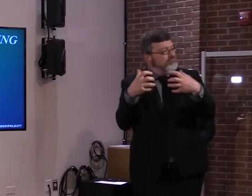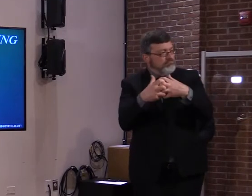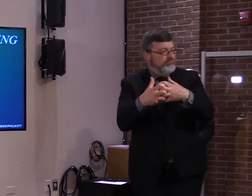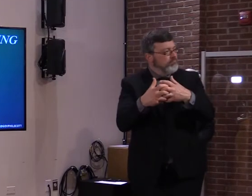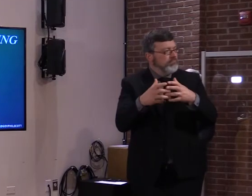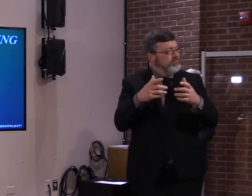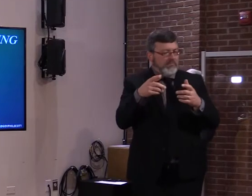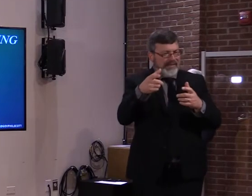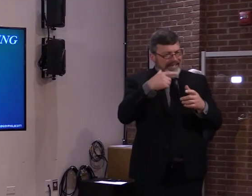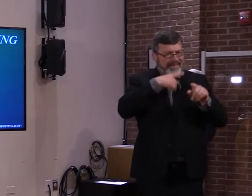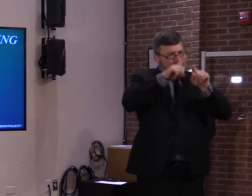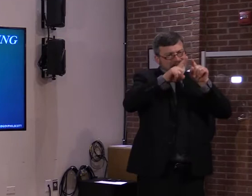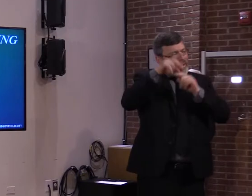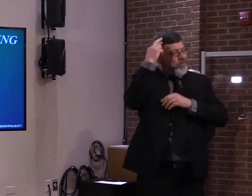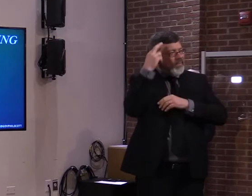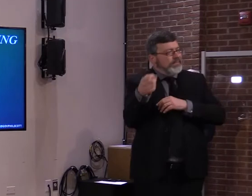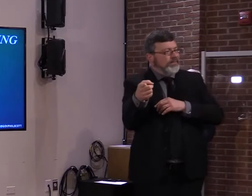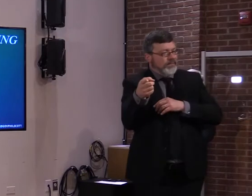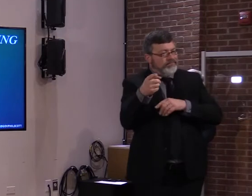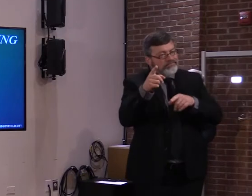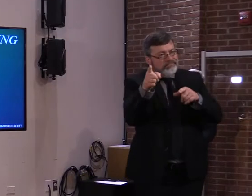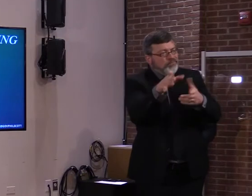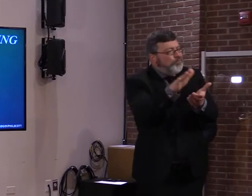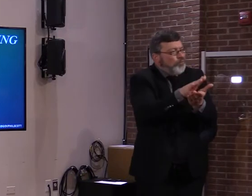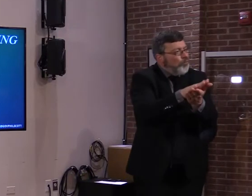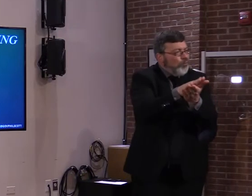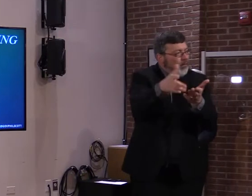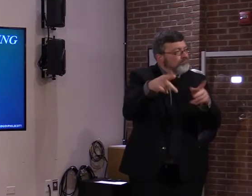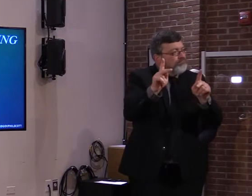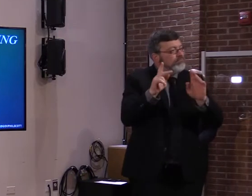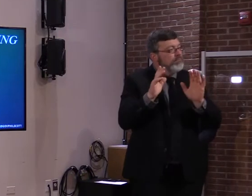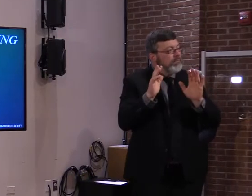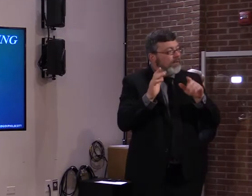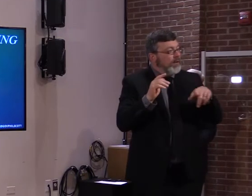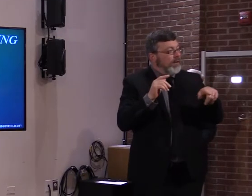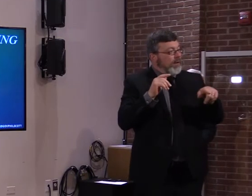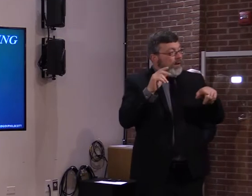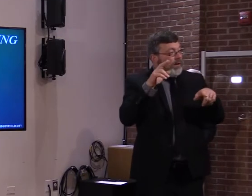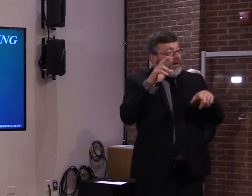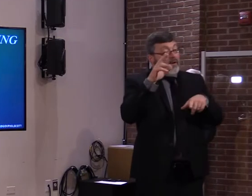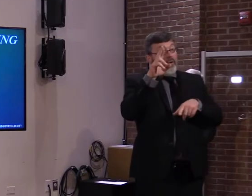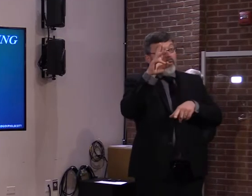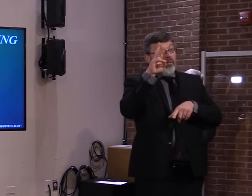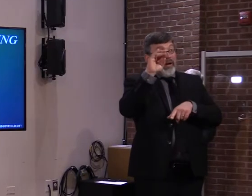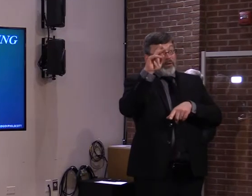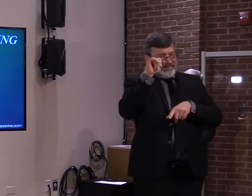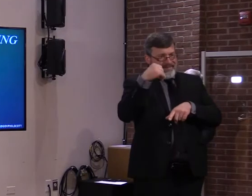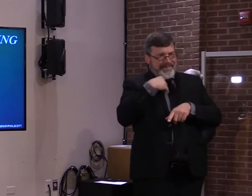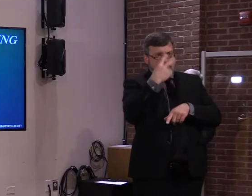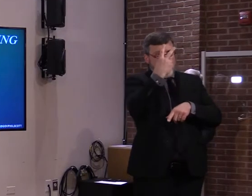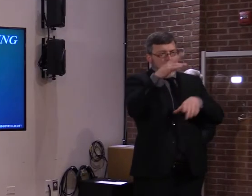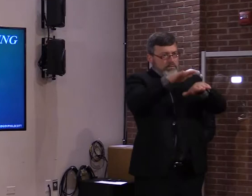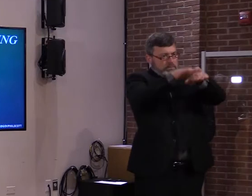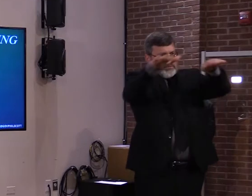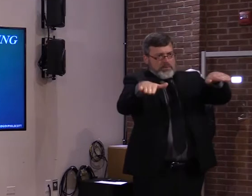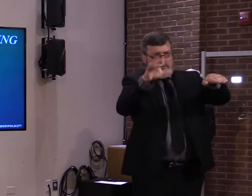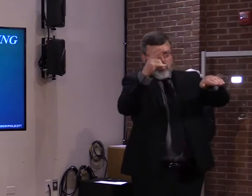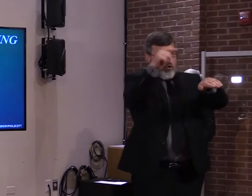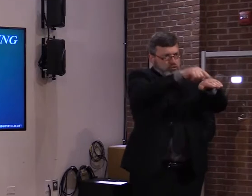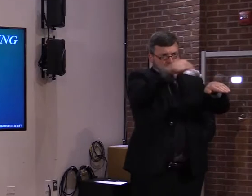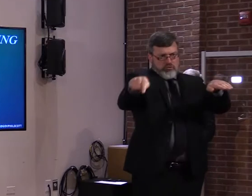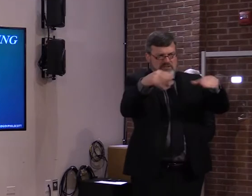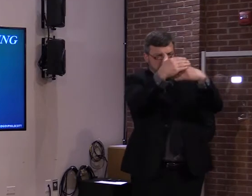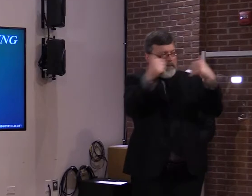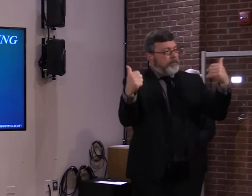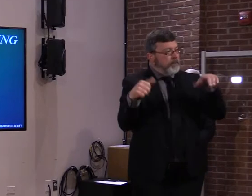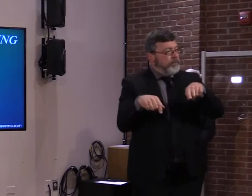and school. By the way, Winooski has two separate charters, one for the incorporated school district and